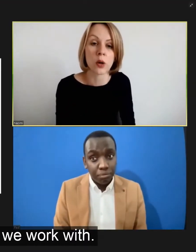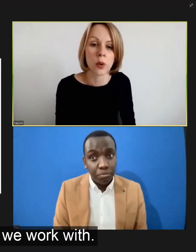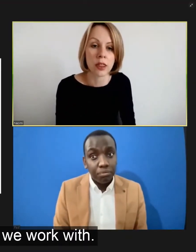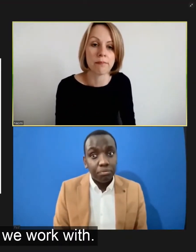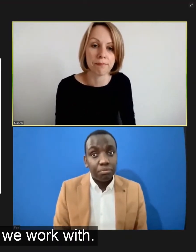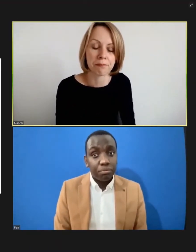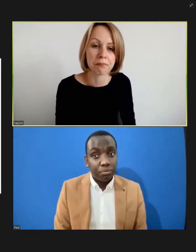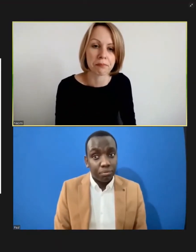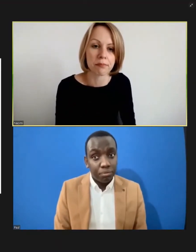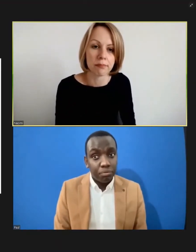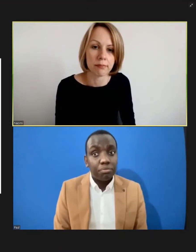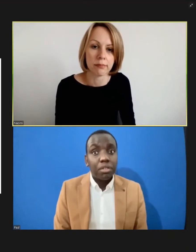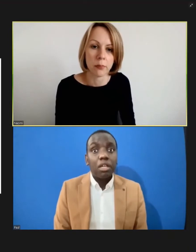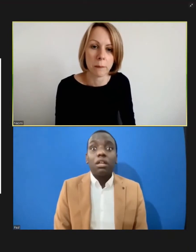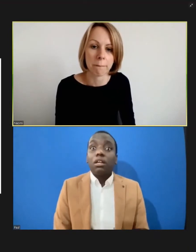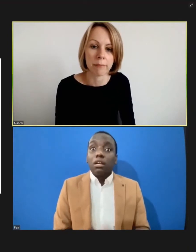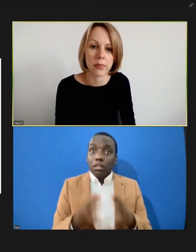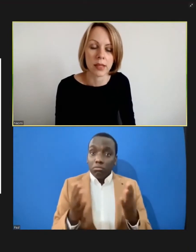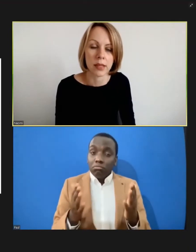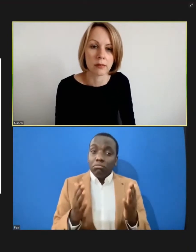with.